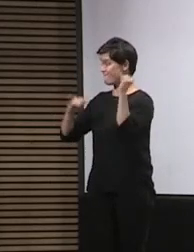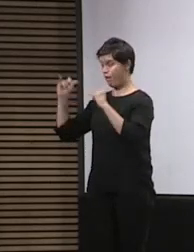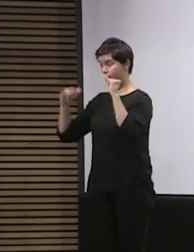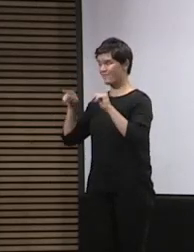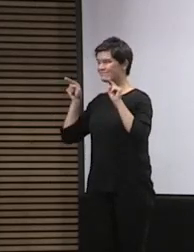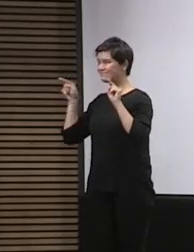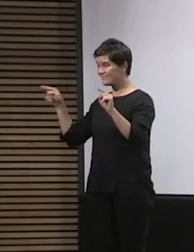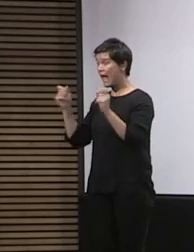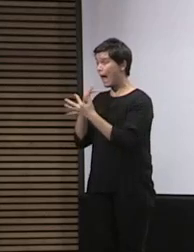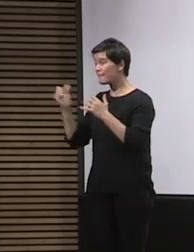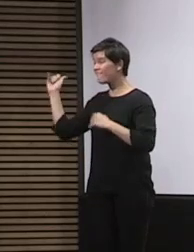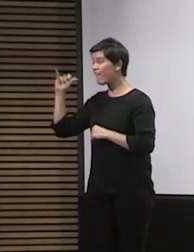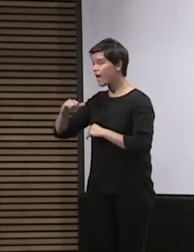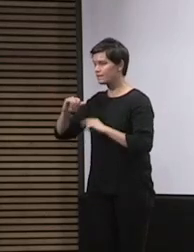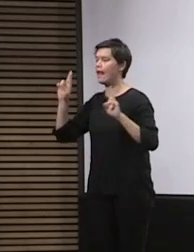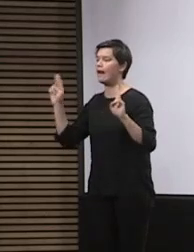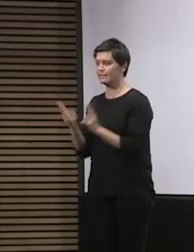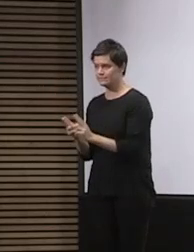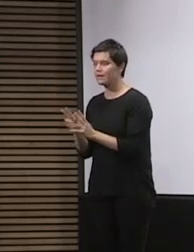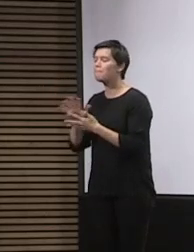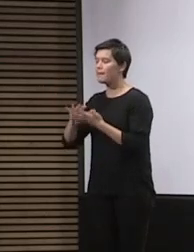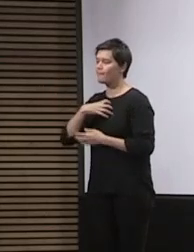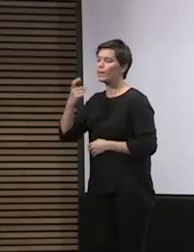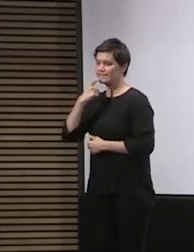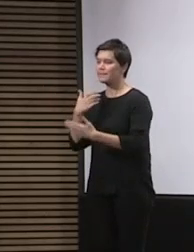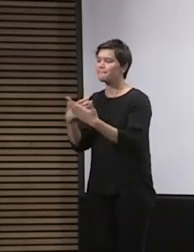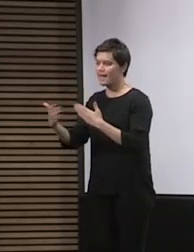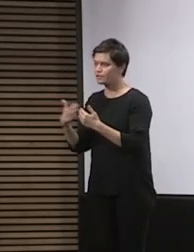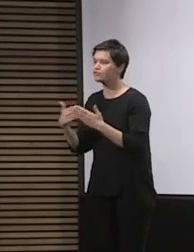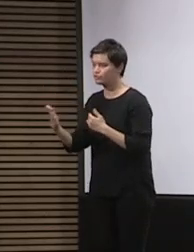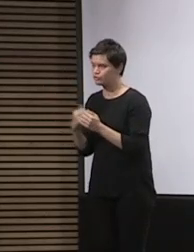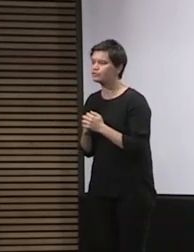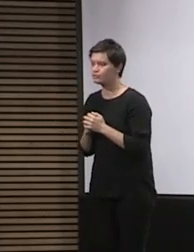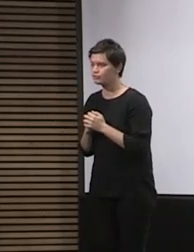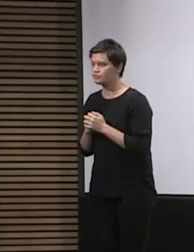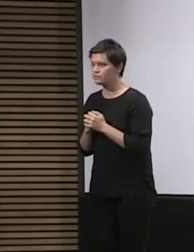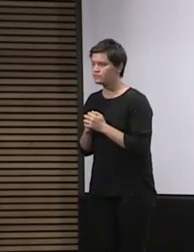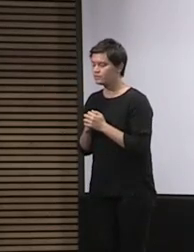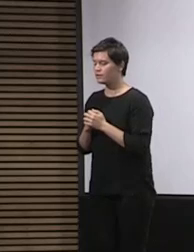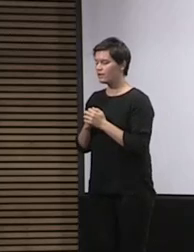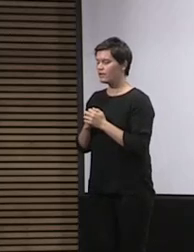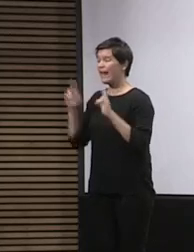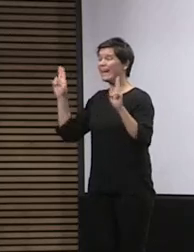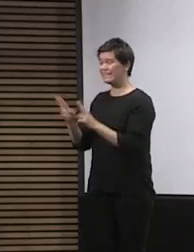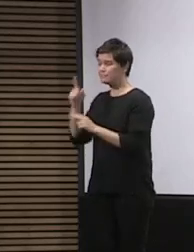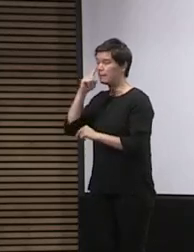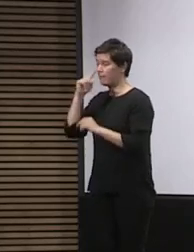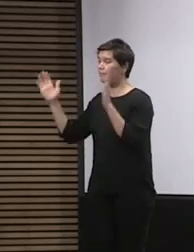so that in itself makes it an easier process to manage in terms of the quantum of people. But there is some